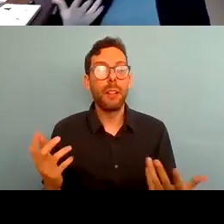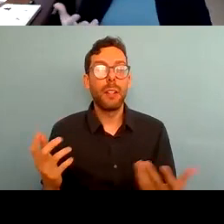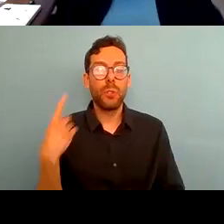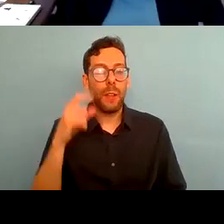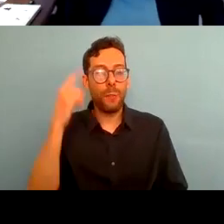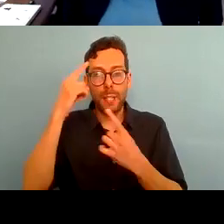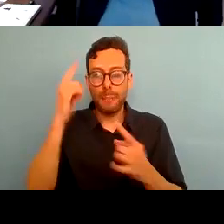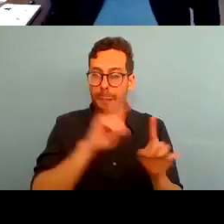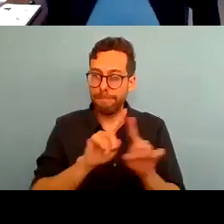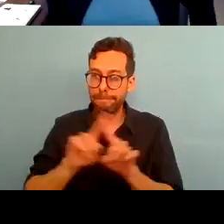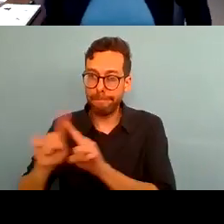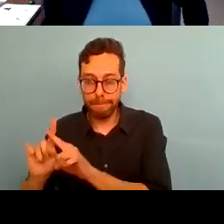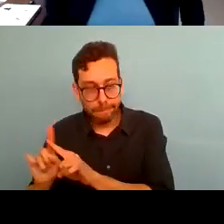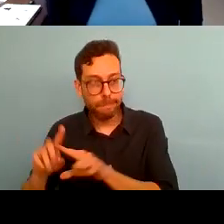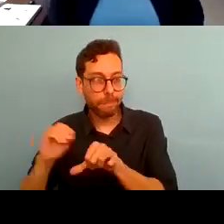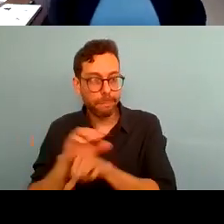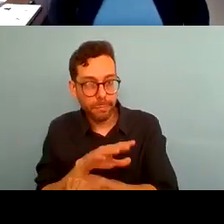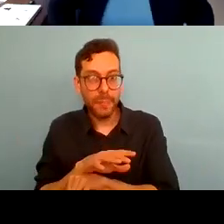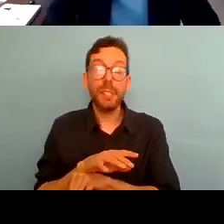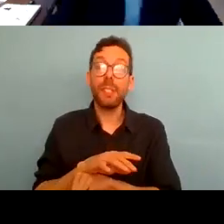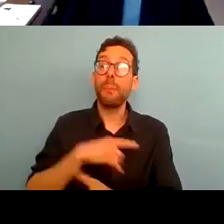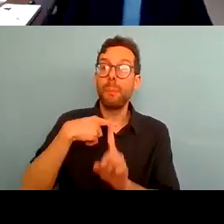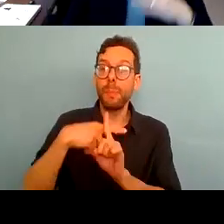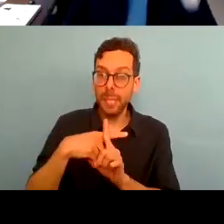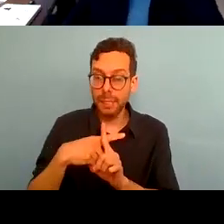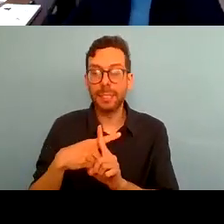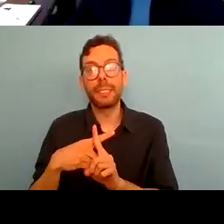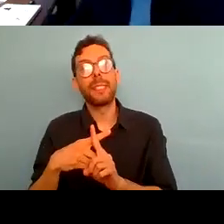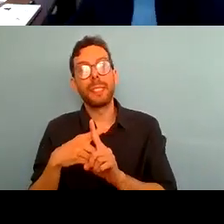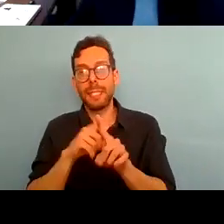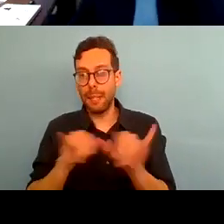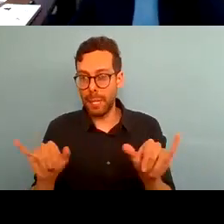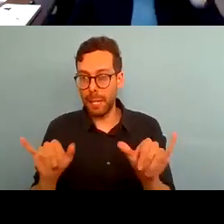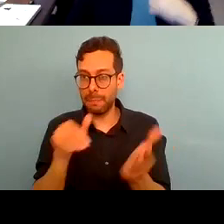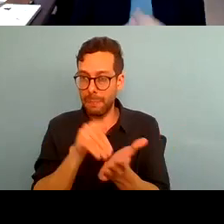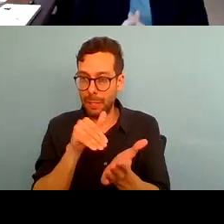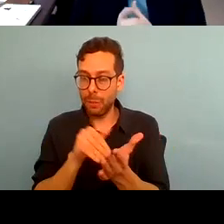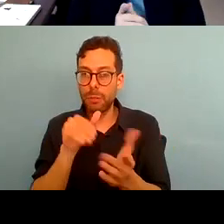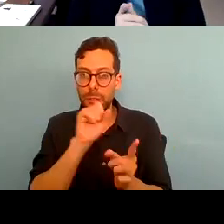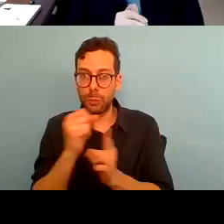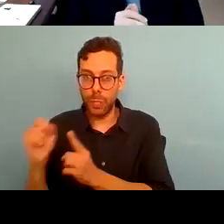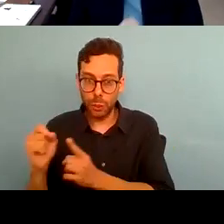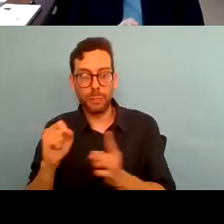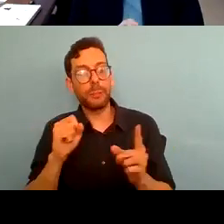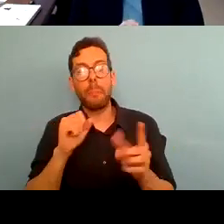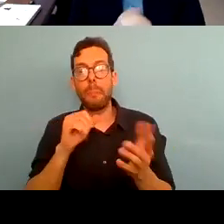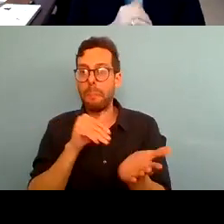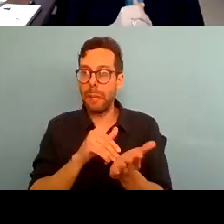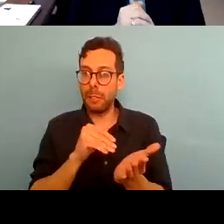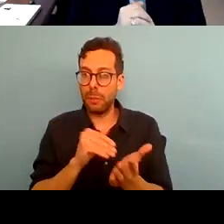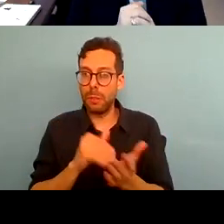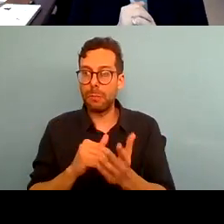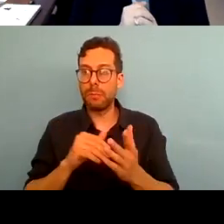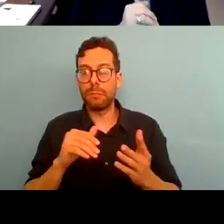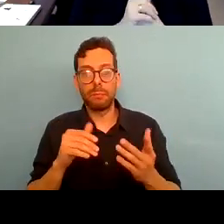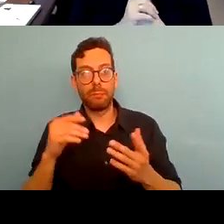addressing underlying medical issues, treating those other underlying medical conditions can be very much important. If that child has reflux, I don't know if any of